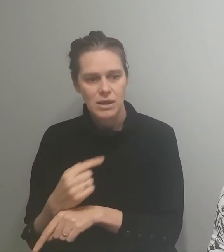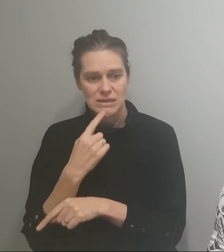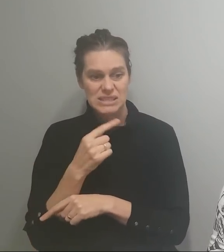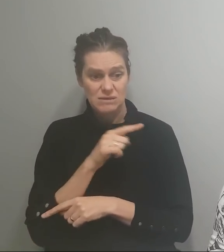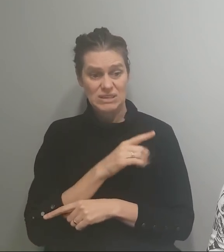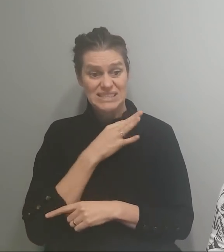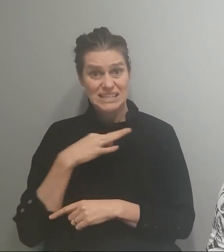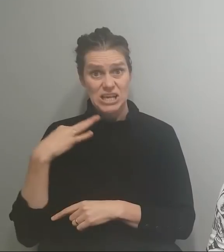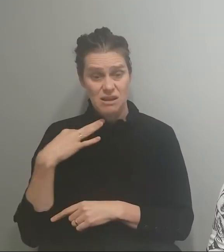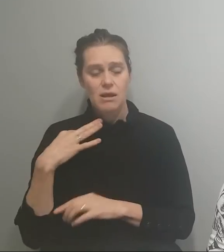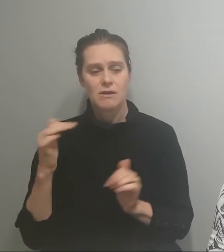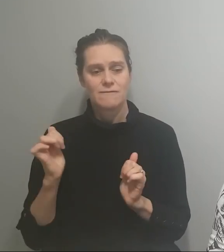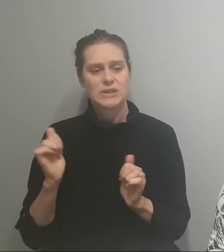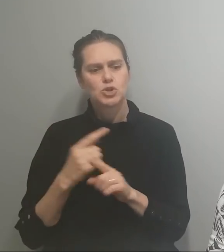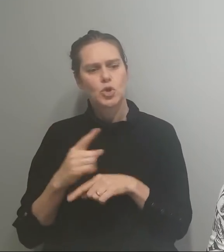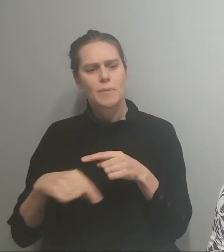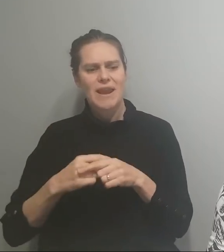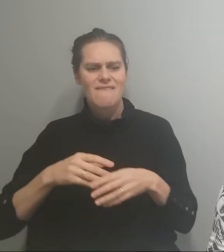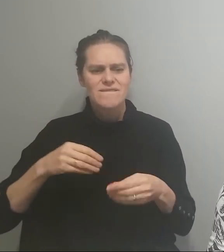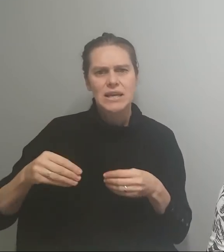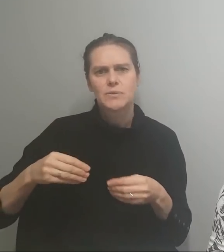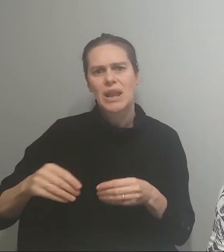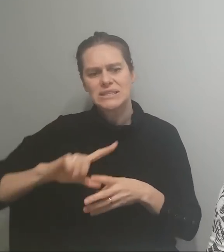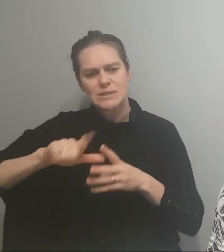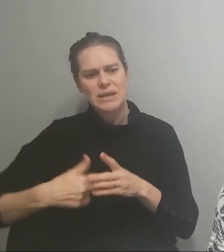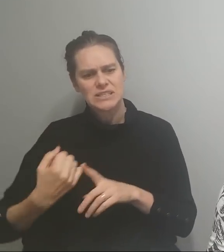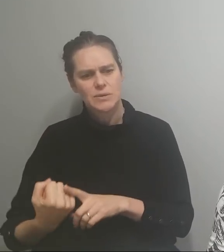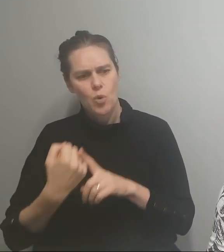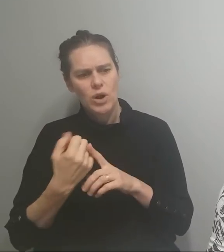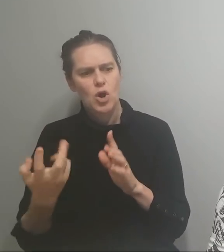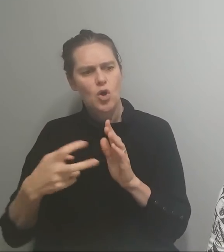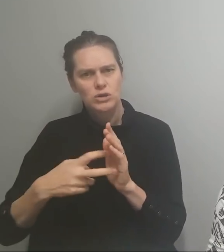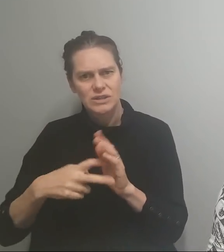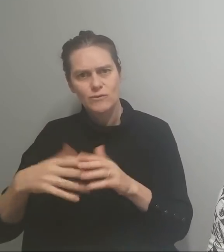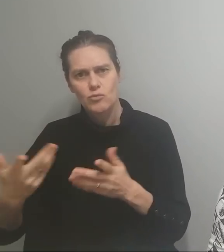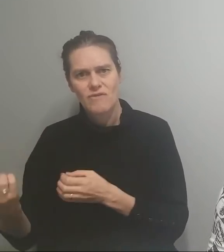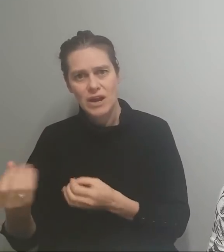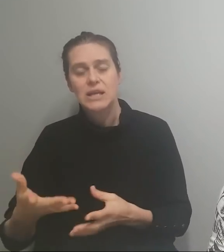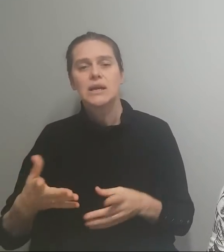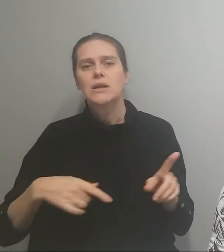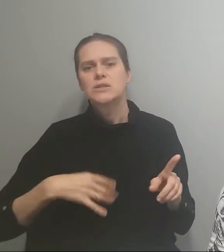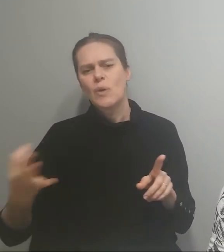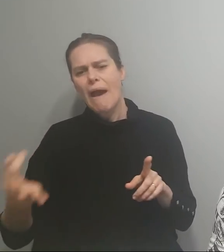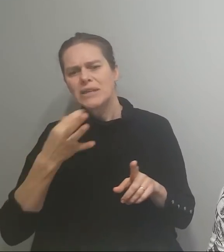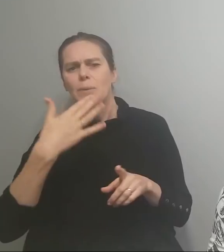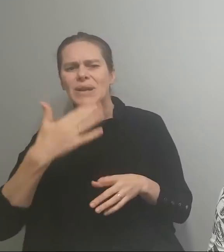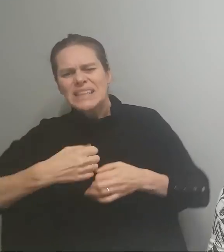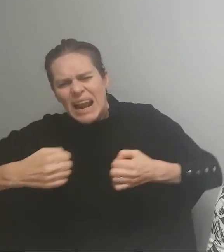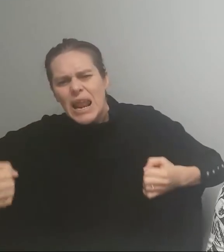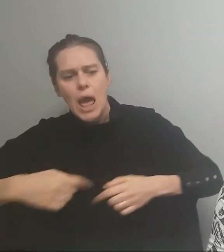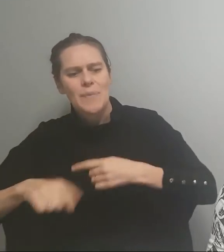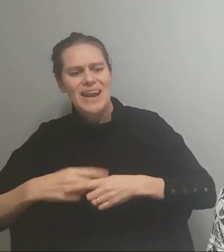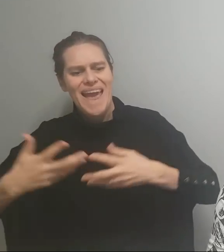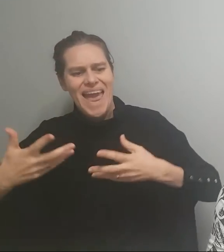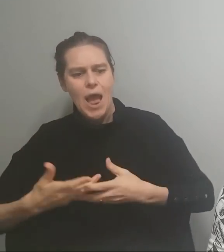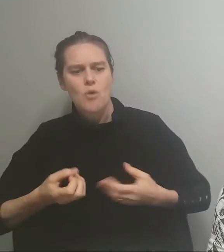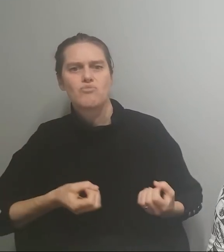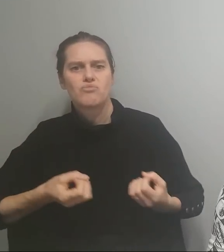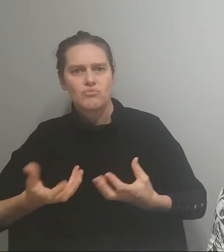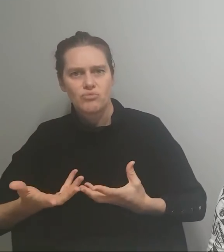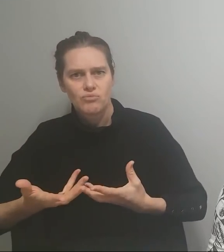for providers. Can you please expand on what providers will need to do to gain one of these? Okay, so we are